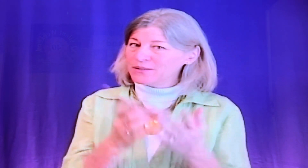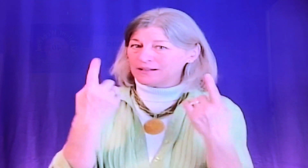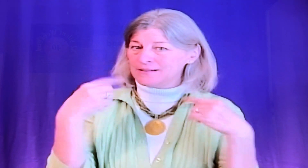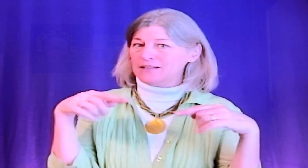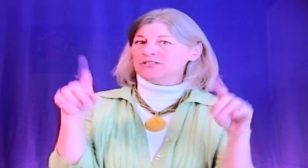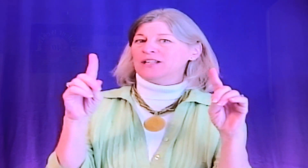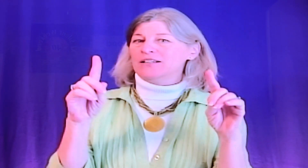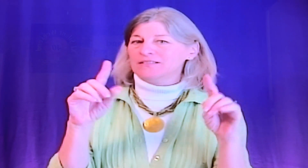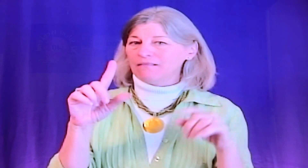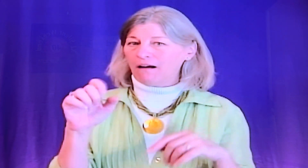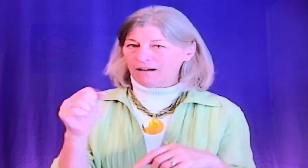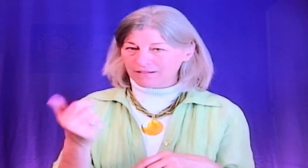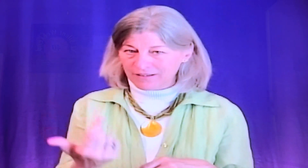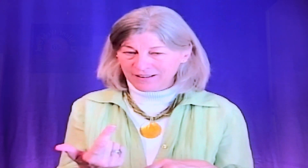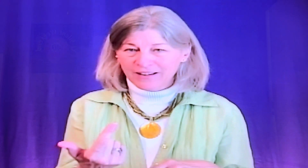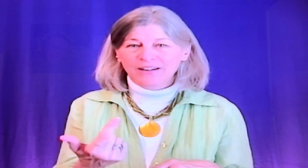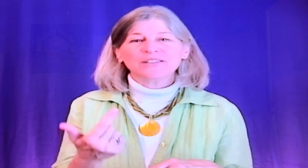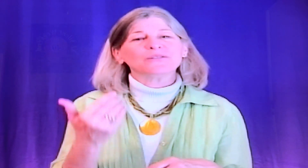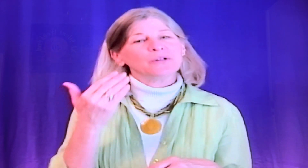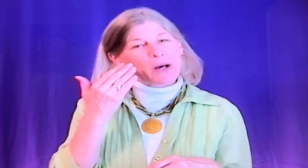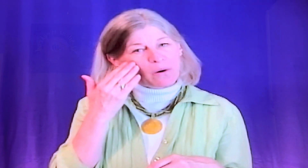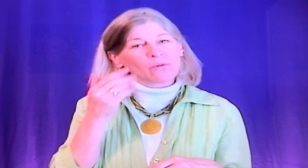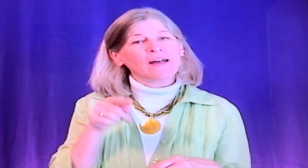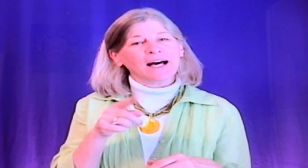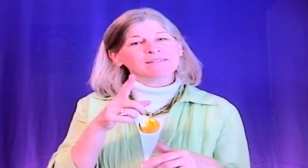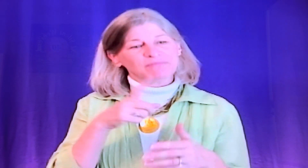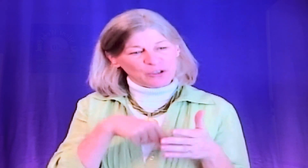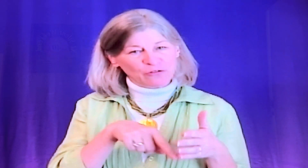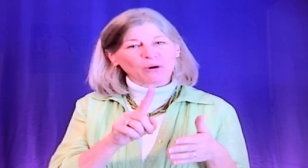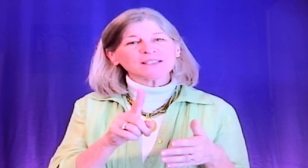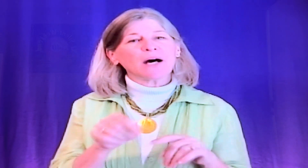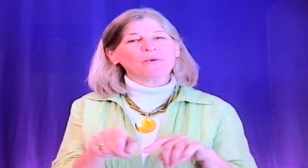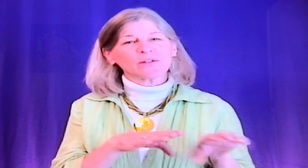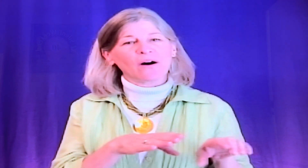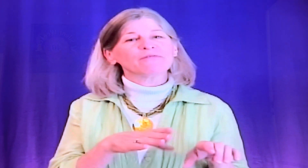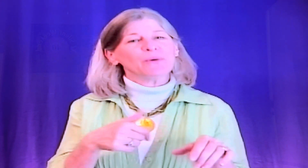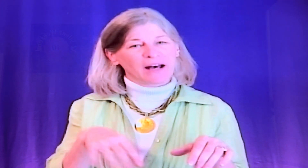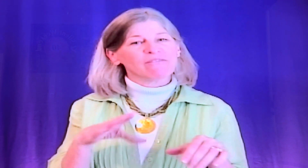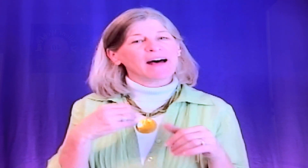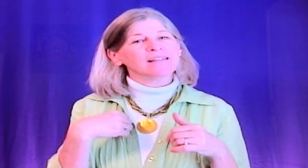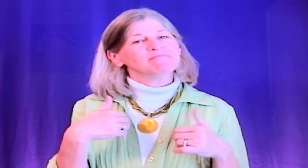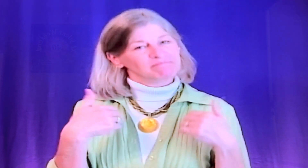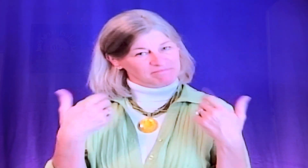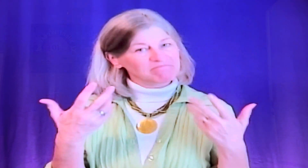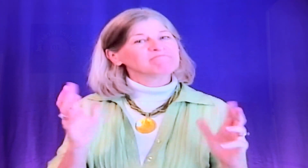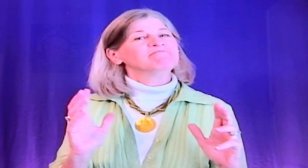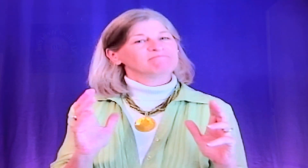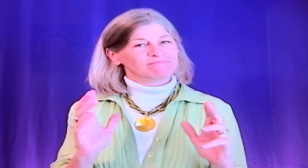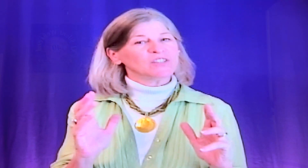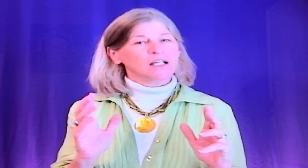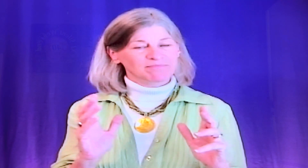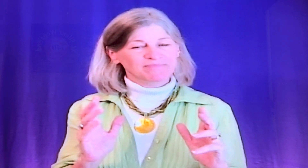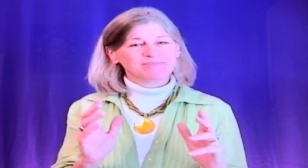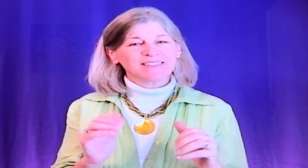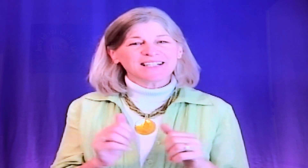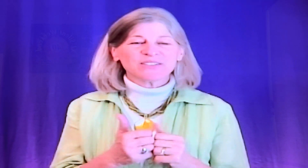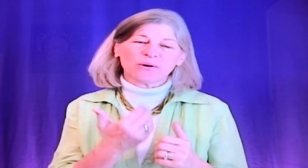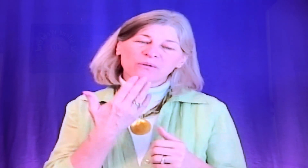a success log to know that you can cross that one off, you have that done. So thank